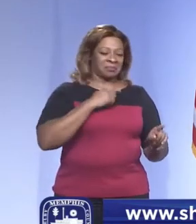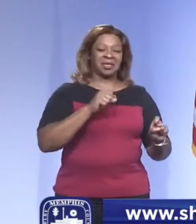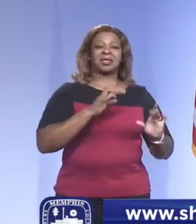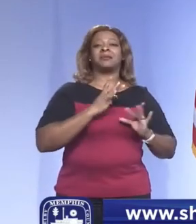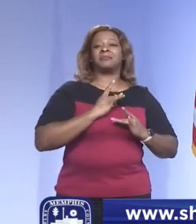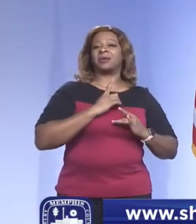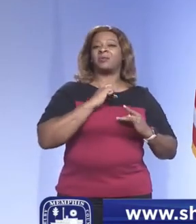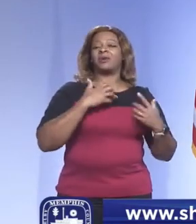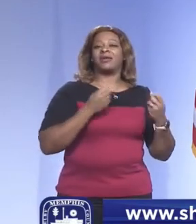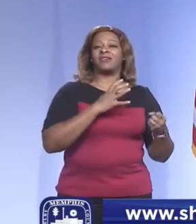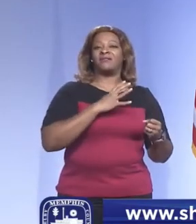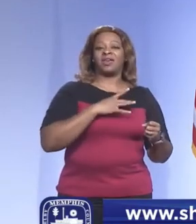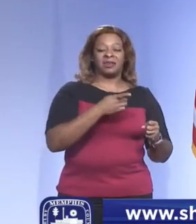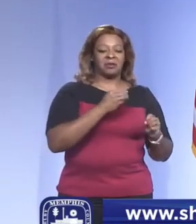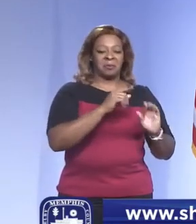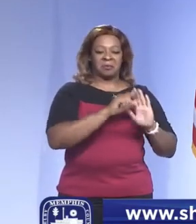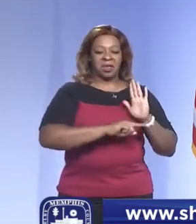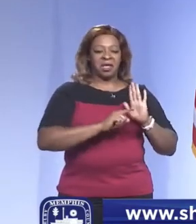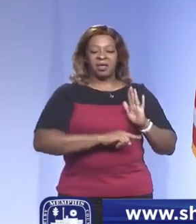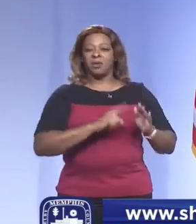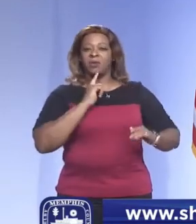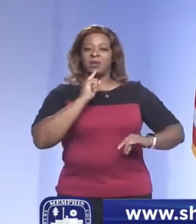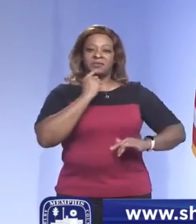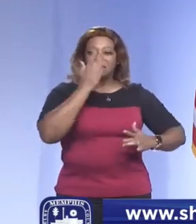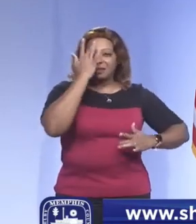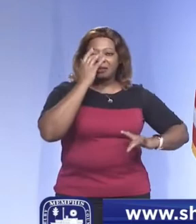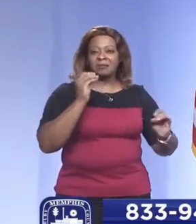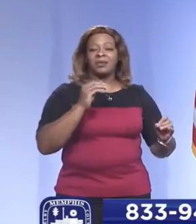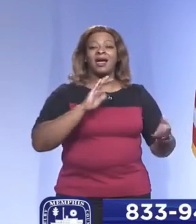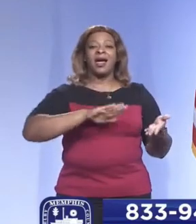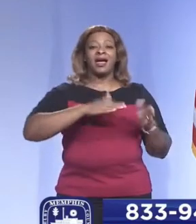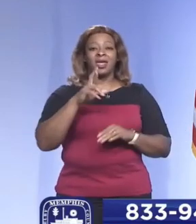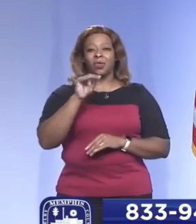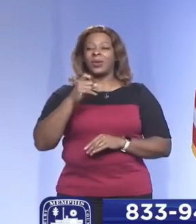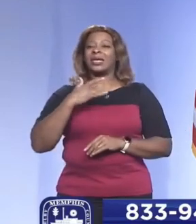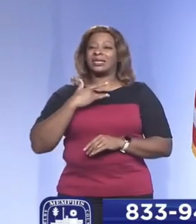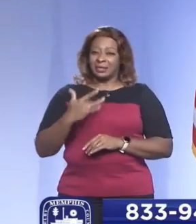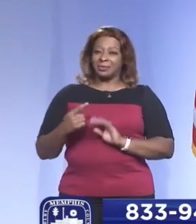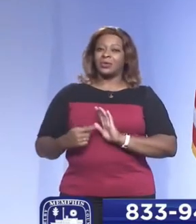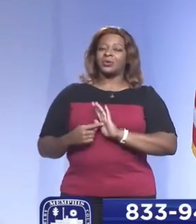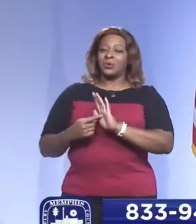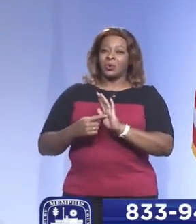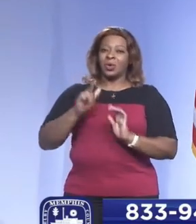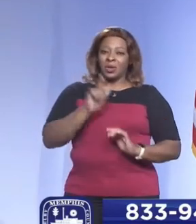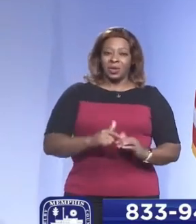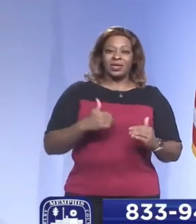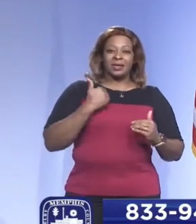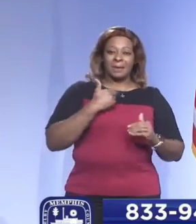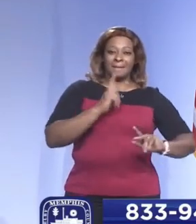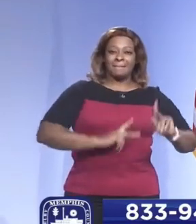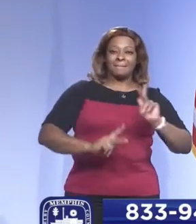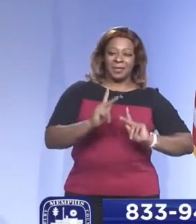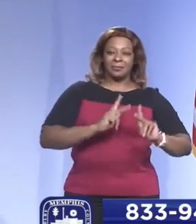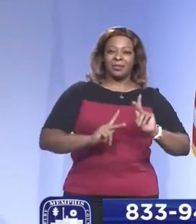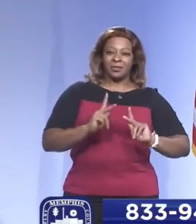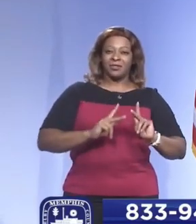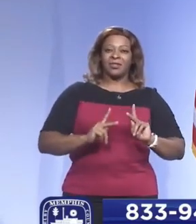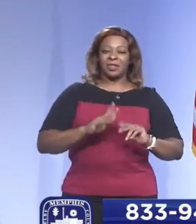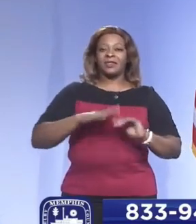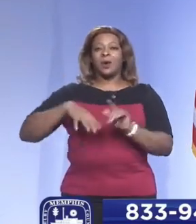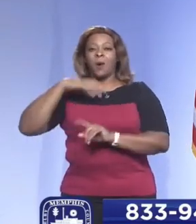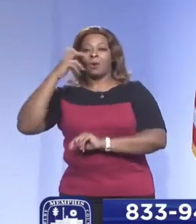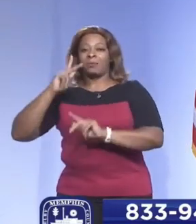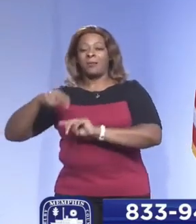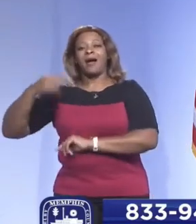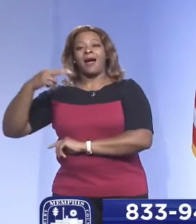the negative consequences. Our death rate certainly is lower among young people than